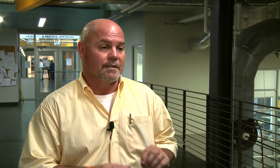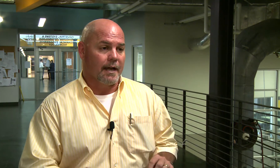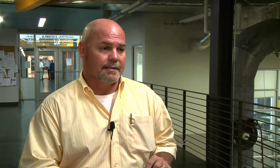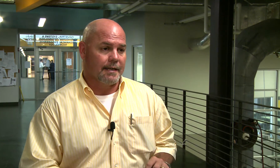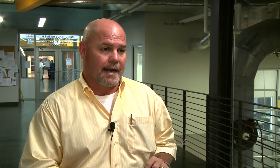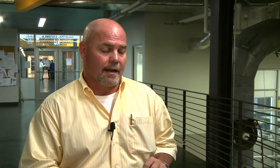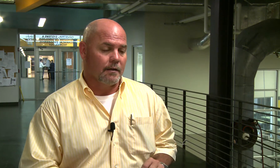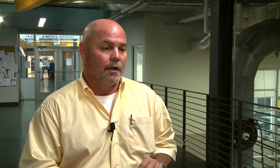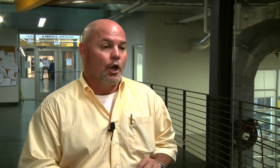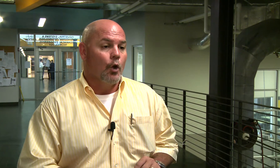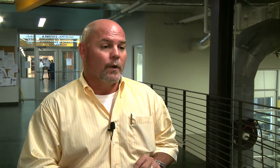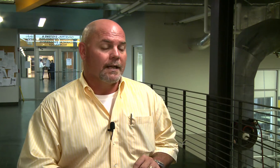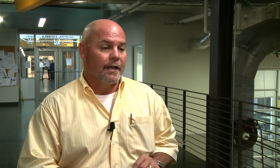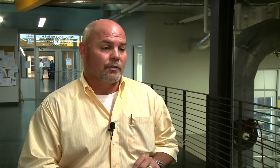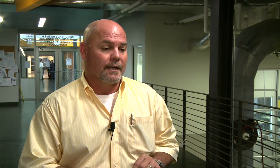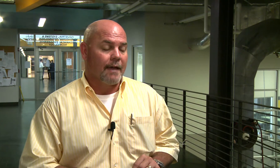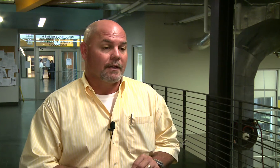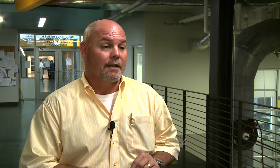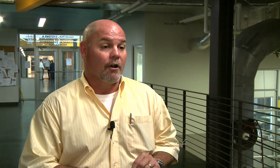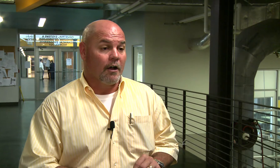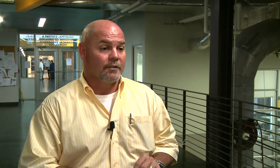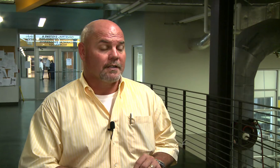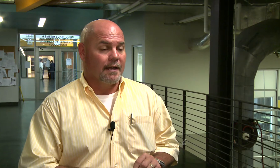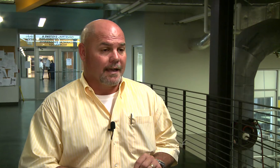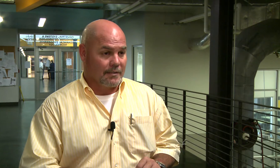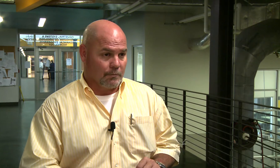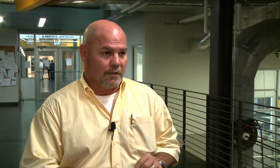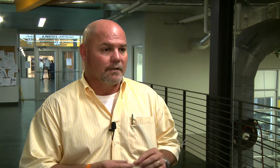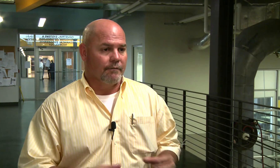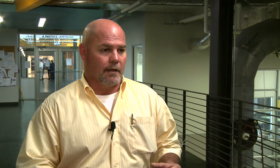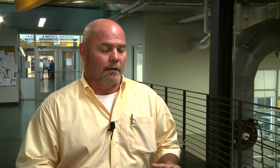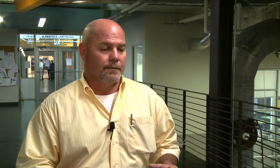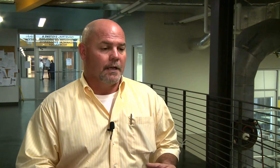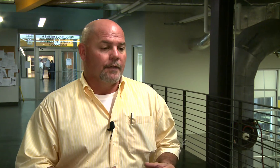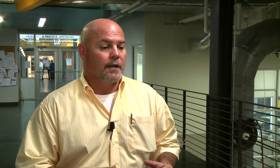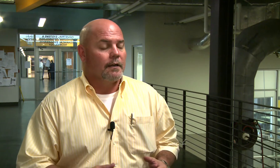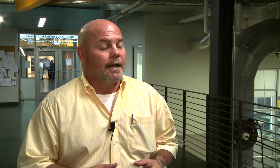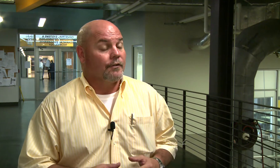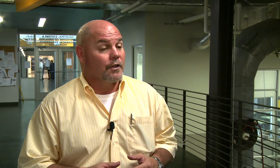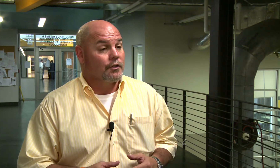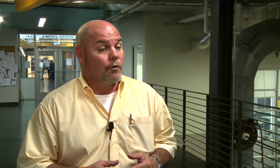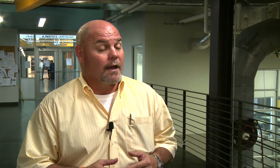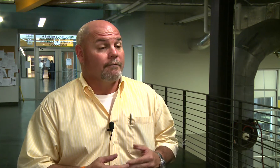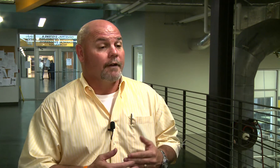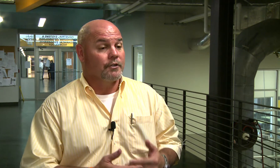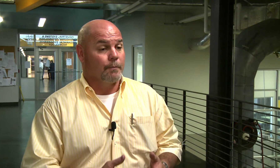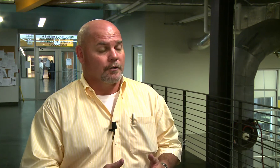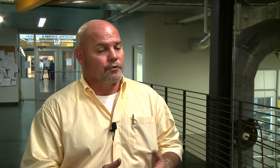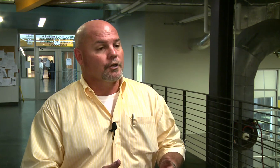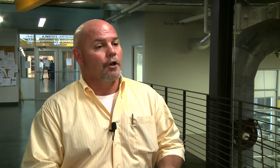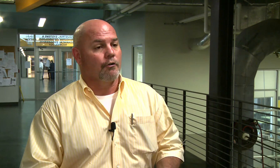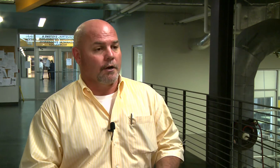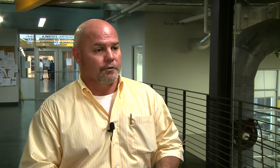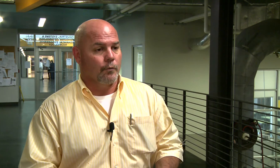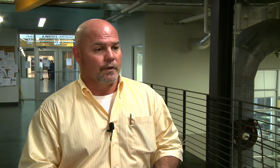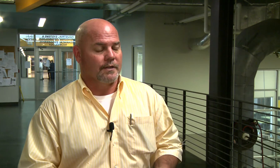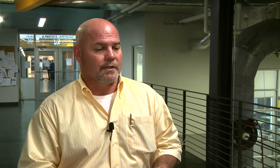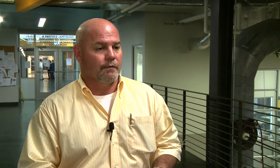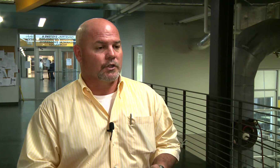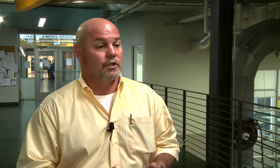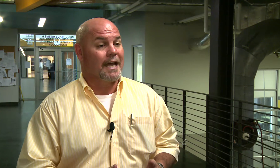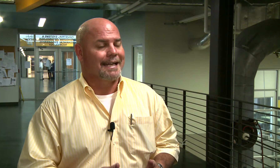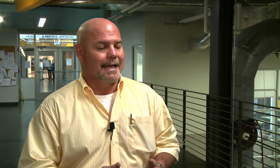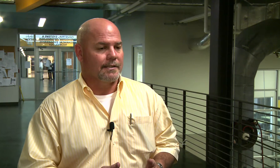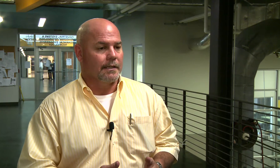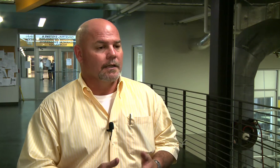to get some designs in hand. We can actually have a cost estimate developed. Then it allows us to go out and find sponsors and underwriters for that